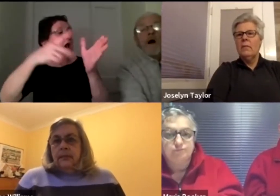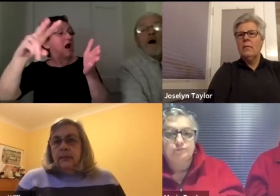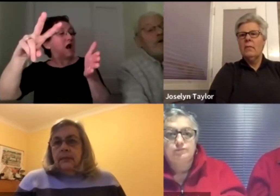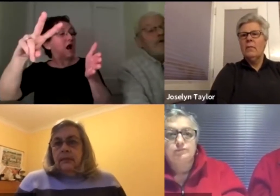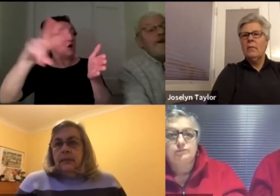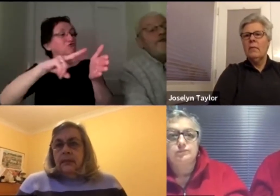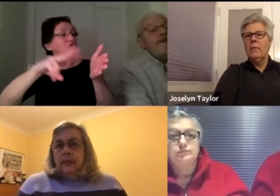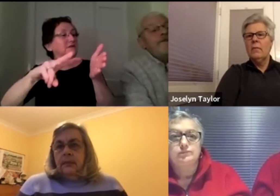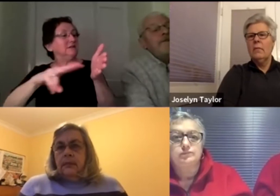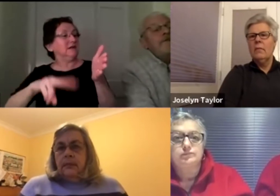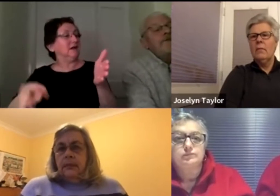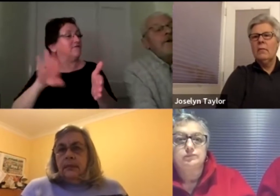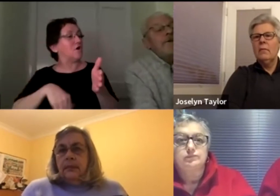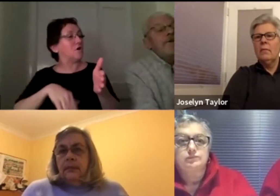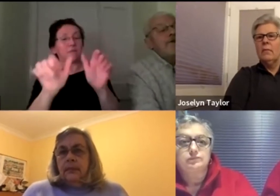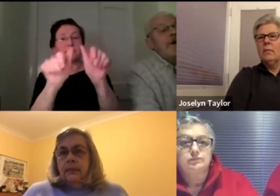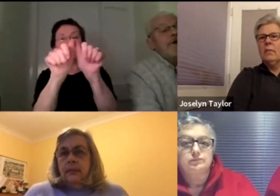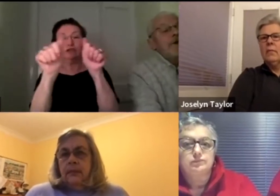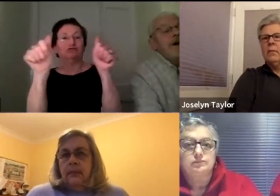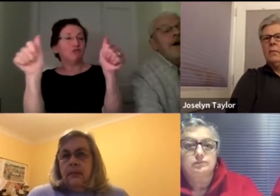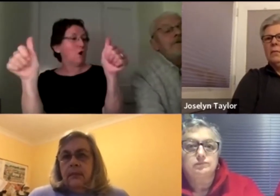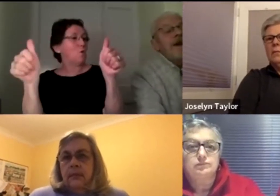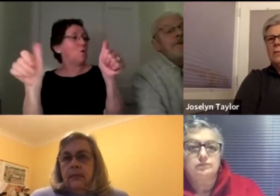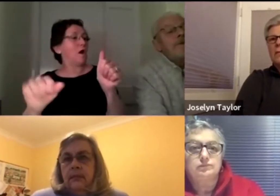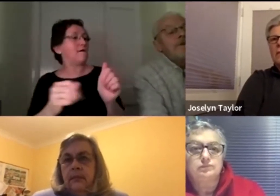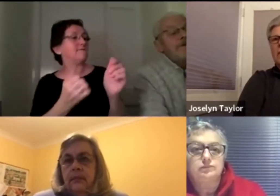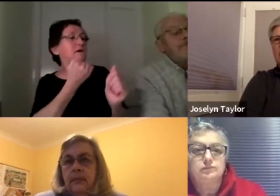A reading from the scroll of Numbers.